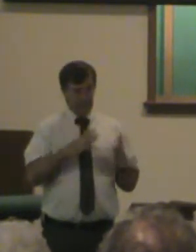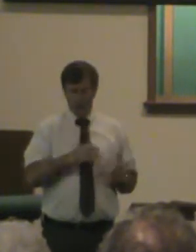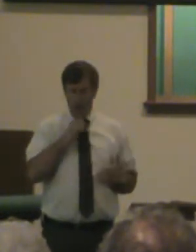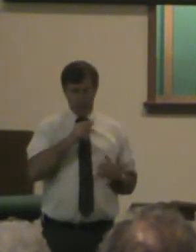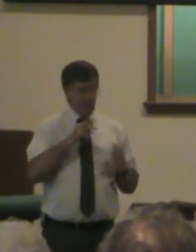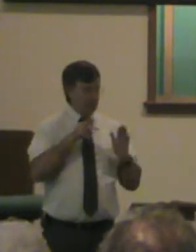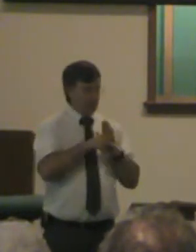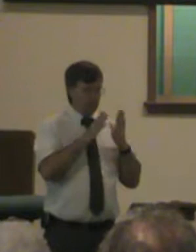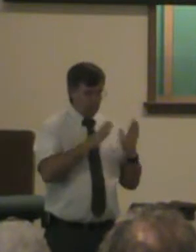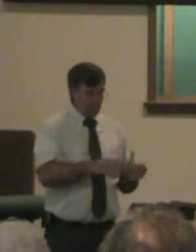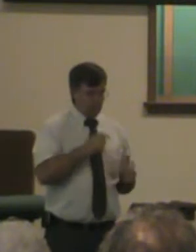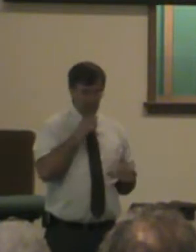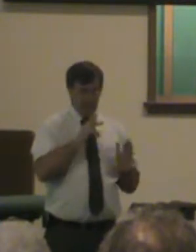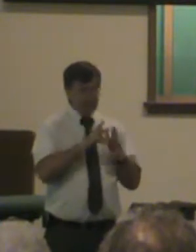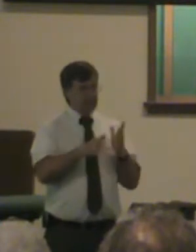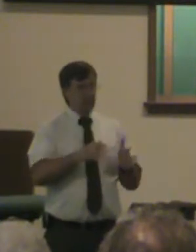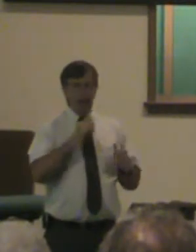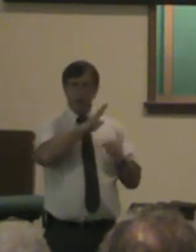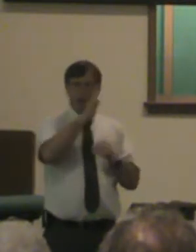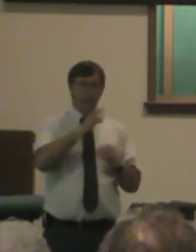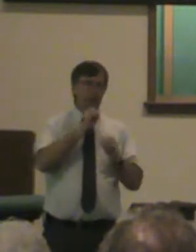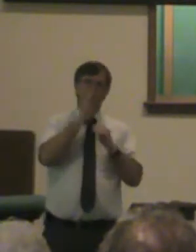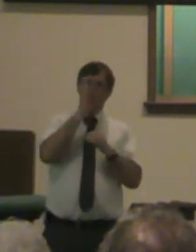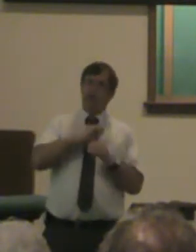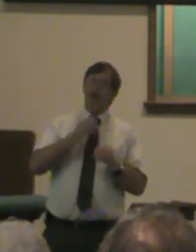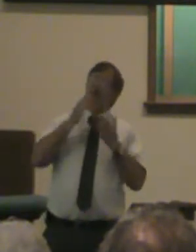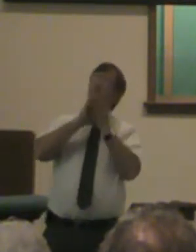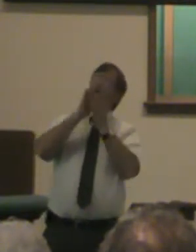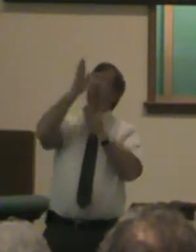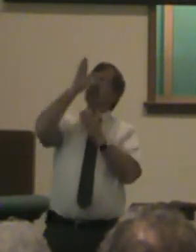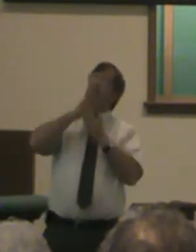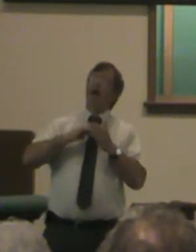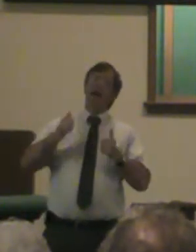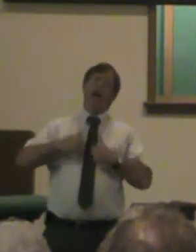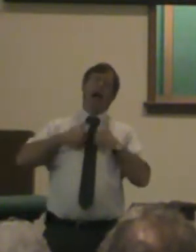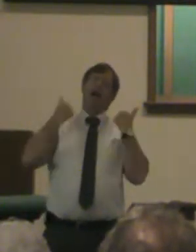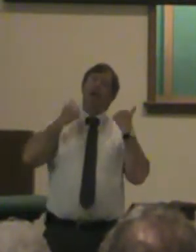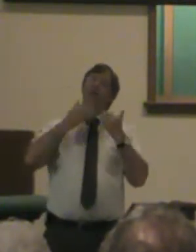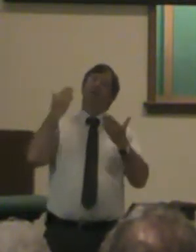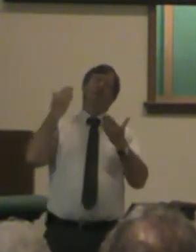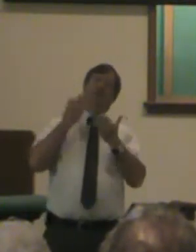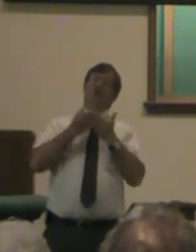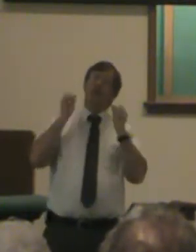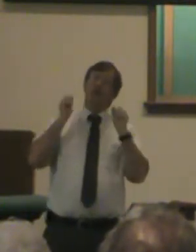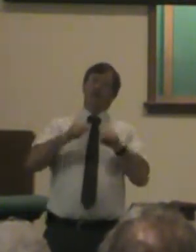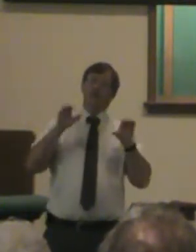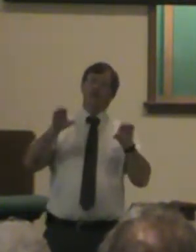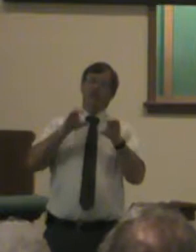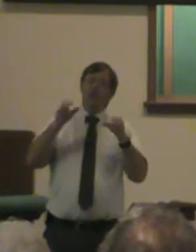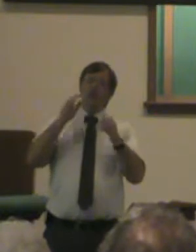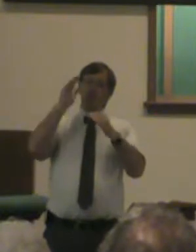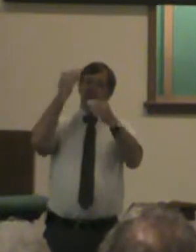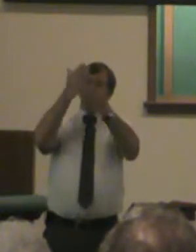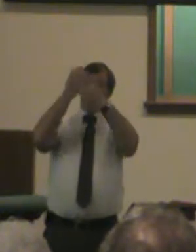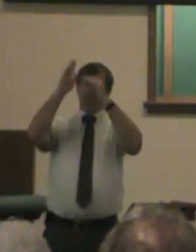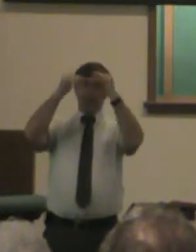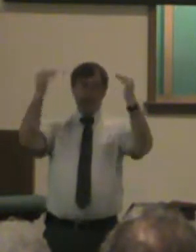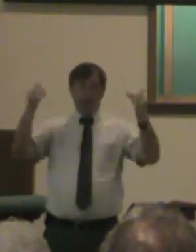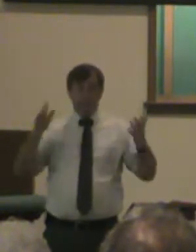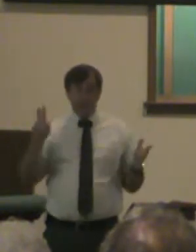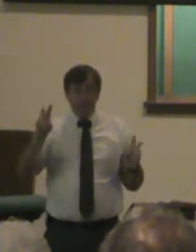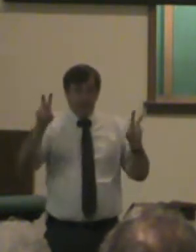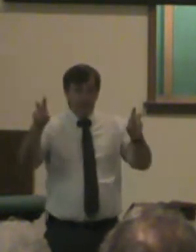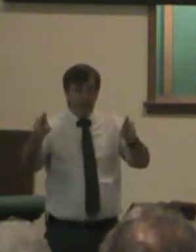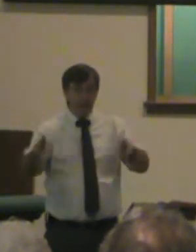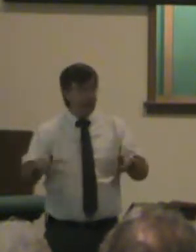not a killer. I've done nothing wrong. Praise be to God. I am about as good as you're going to get to heaven. Matter of fact,